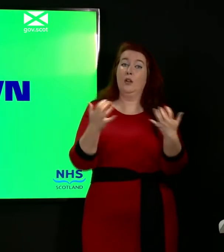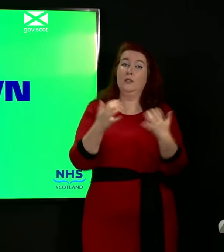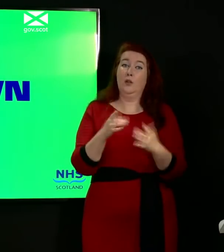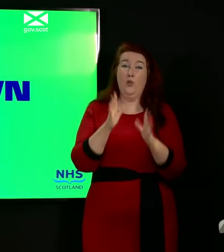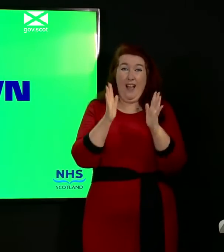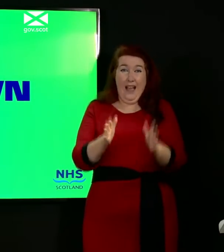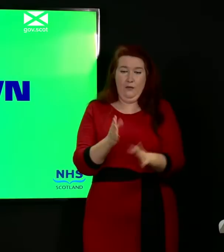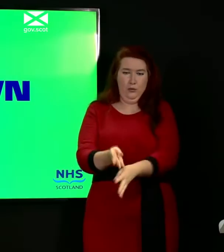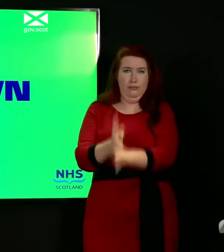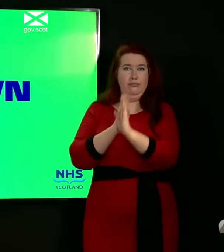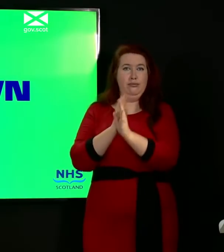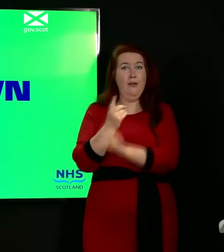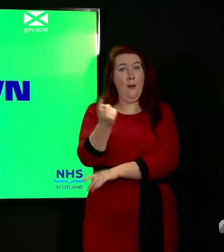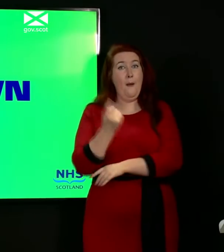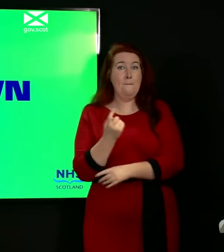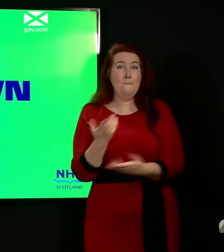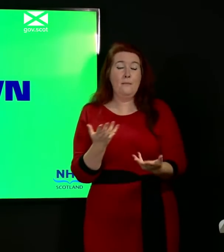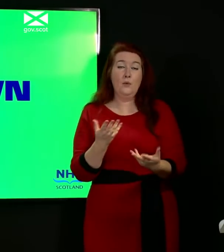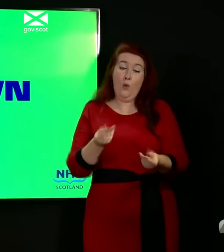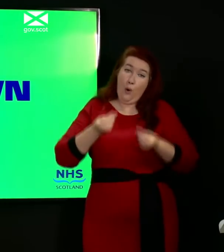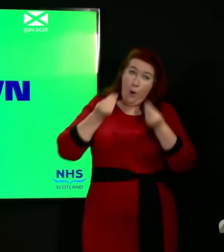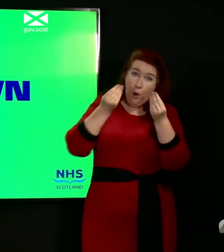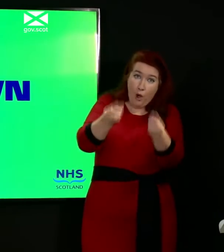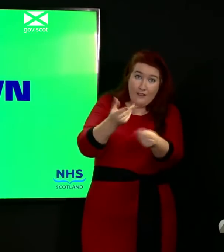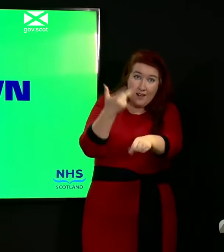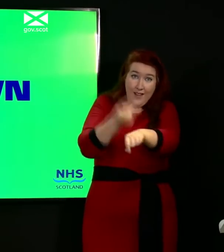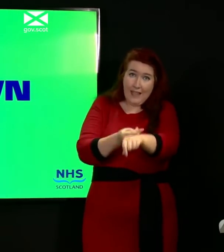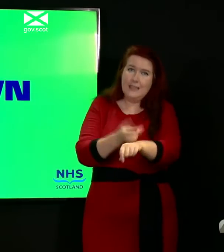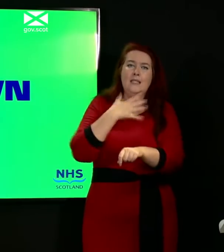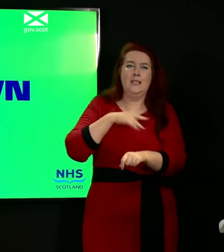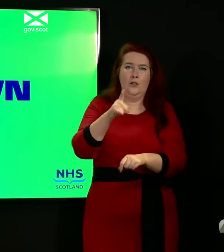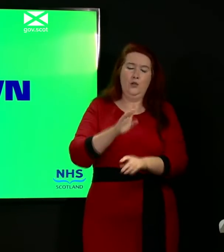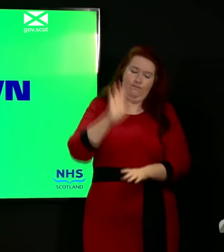must come. So when you are offered the vaccine, we really,